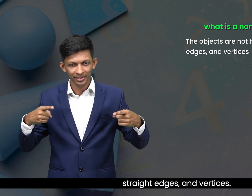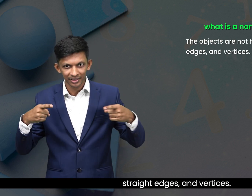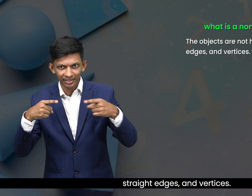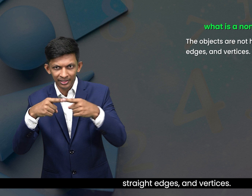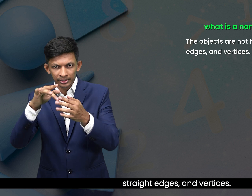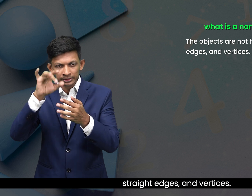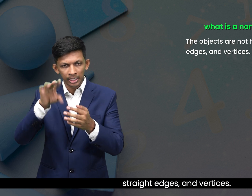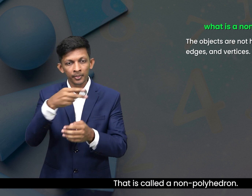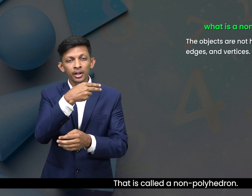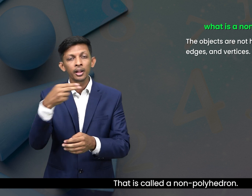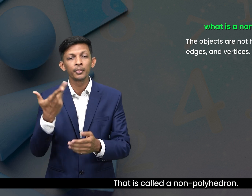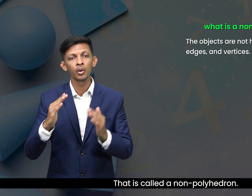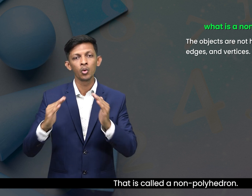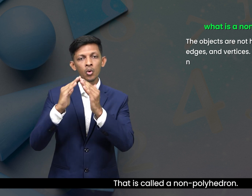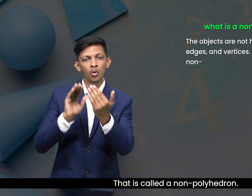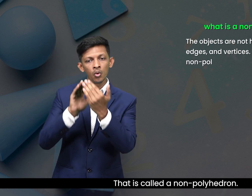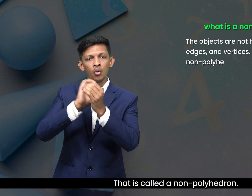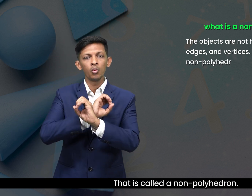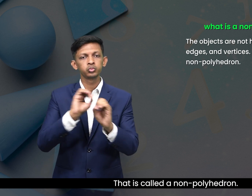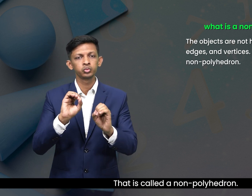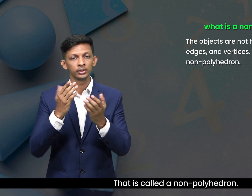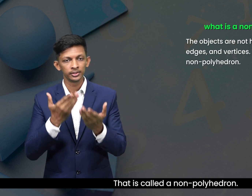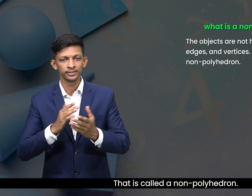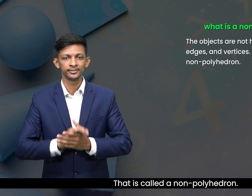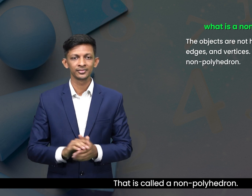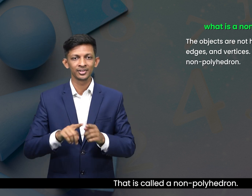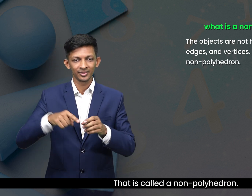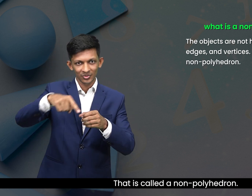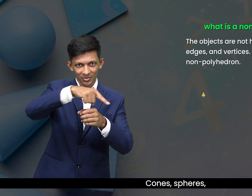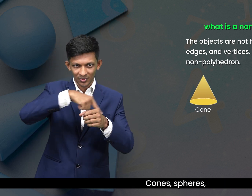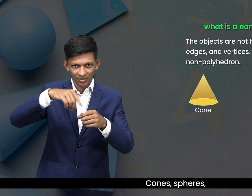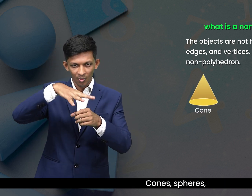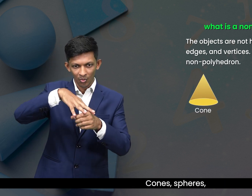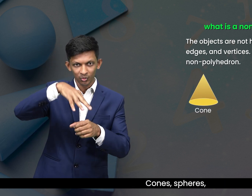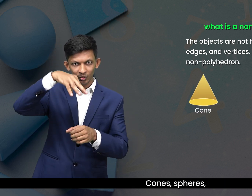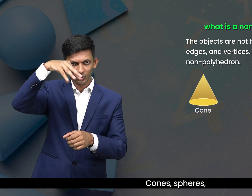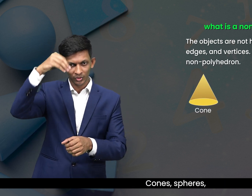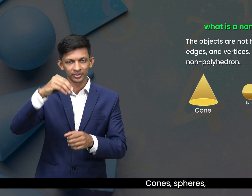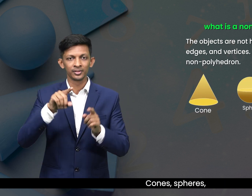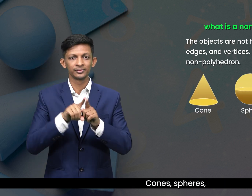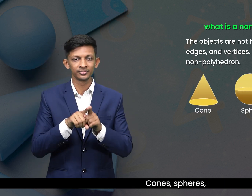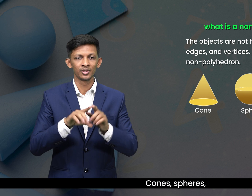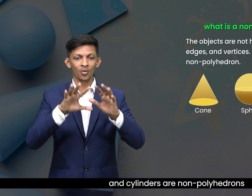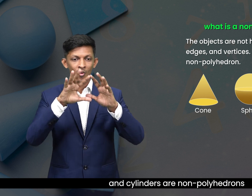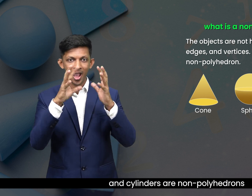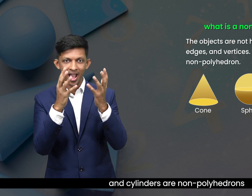vertices. That is called a non-polyhedron. Cones, spheres and